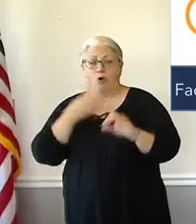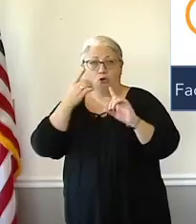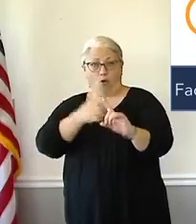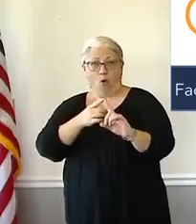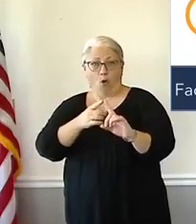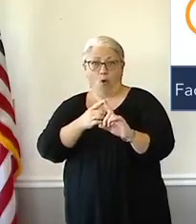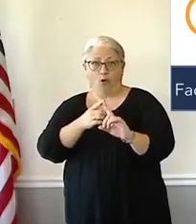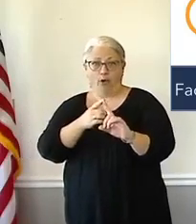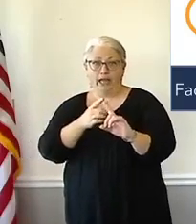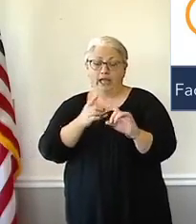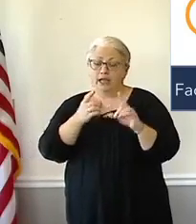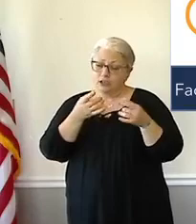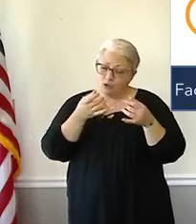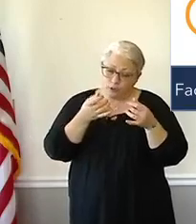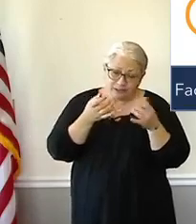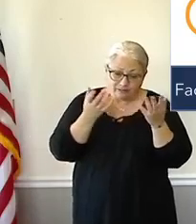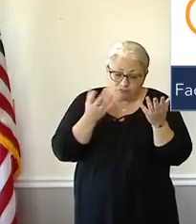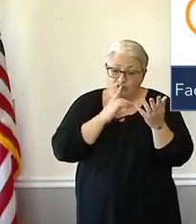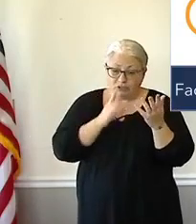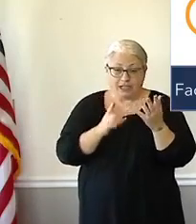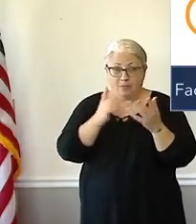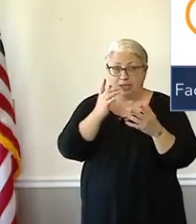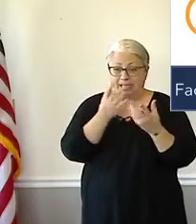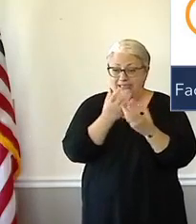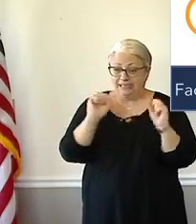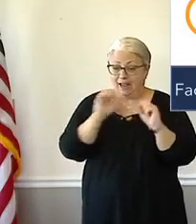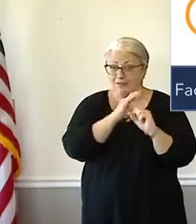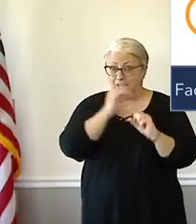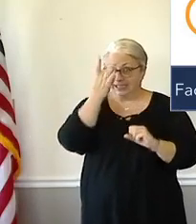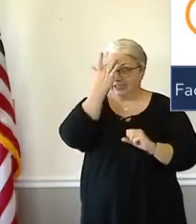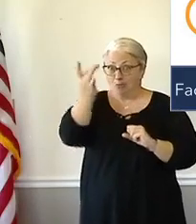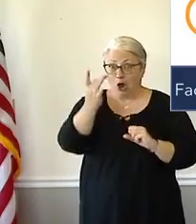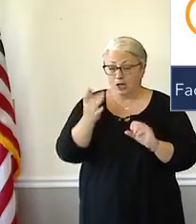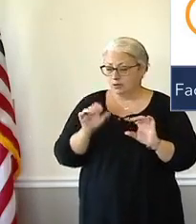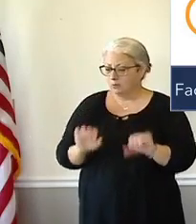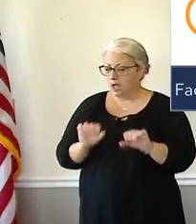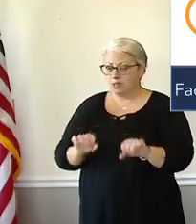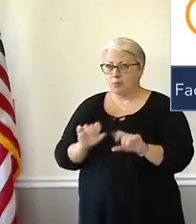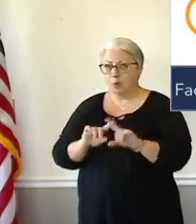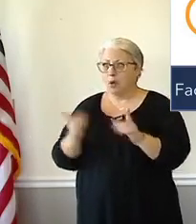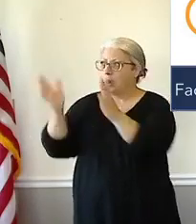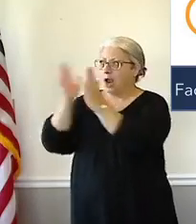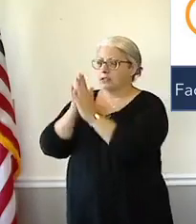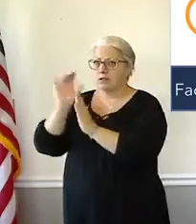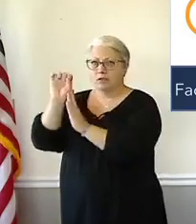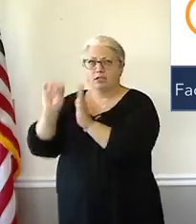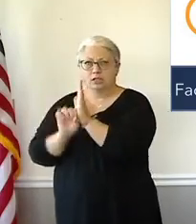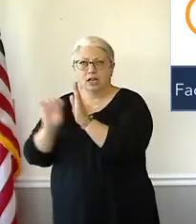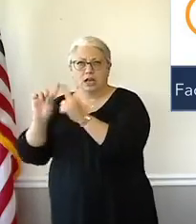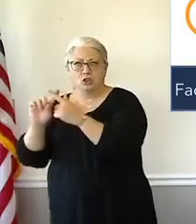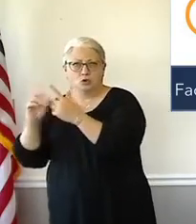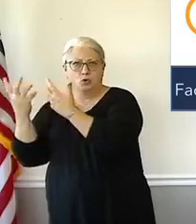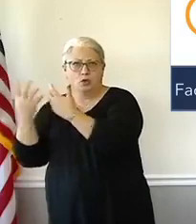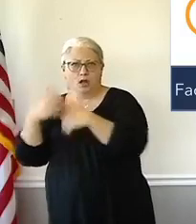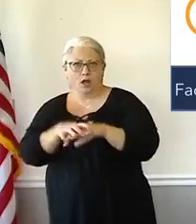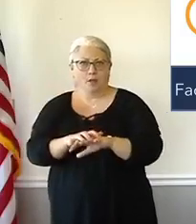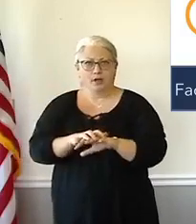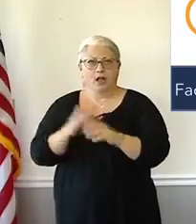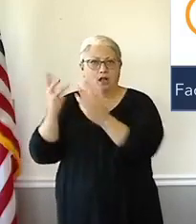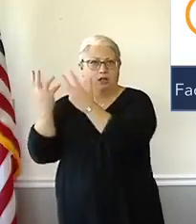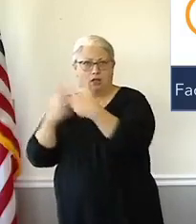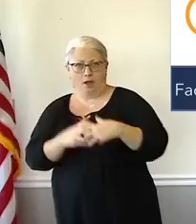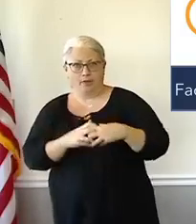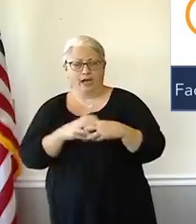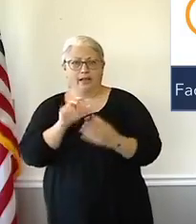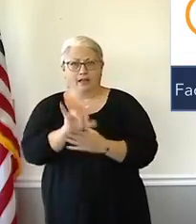be as safe as possible and as smart as possible, and we're asking the state to accommodate, in particular, larger event